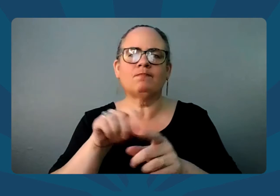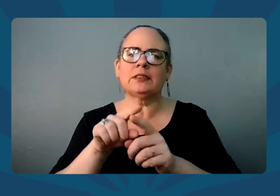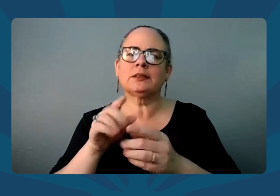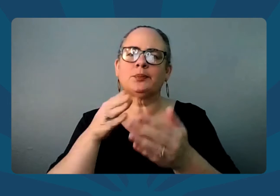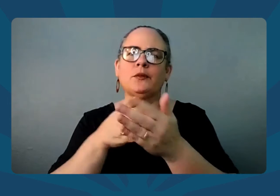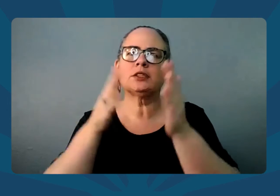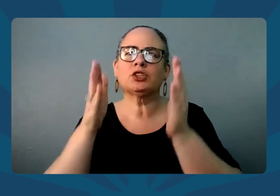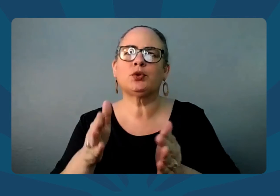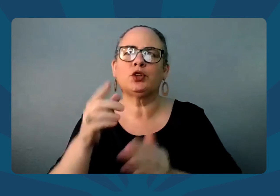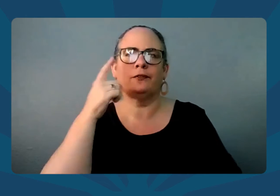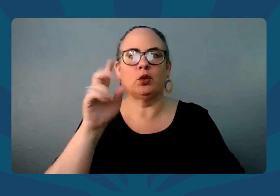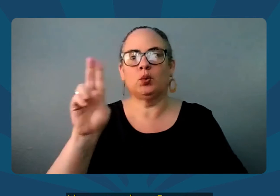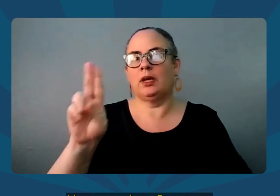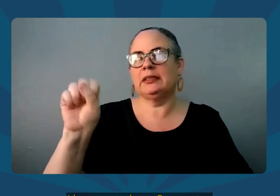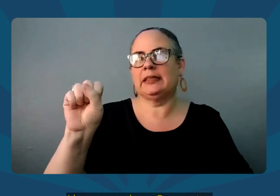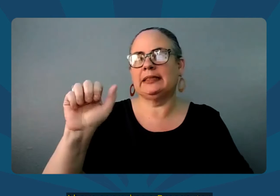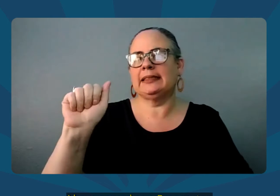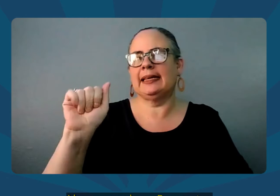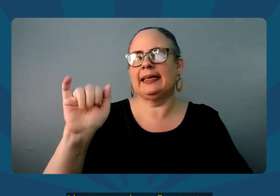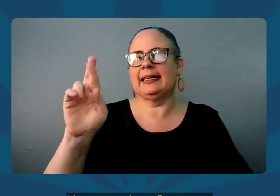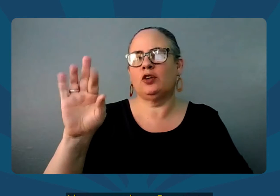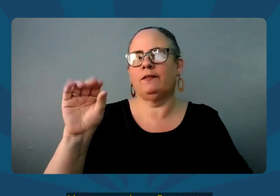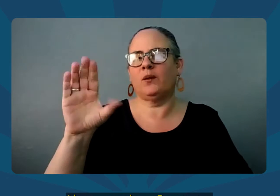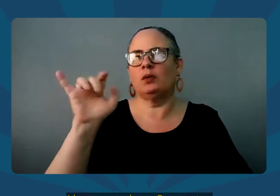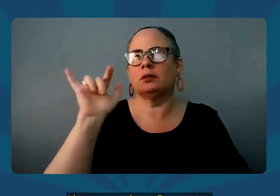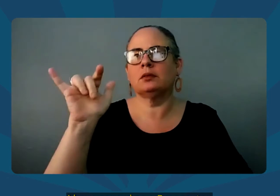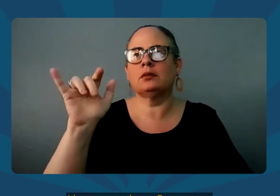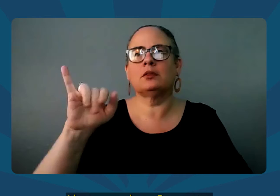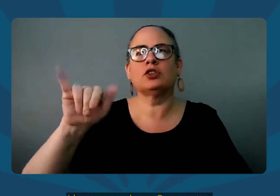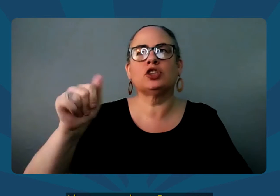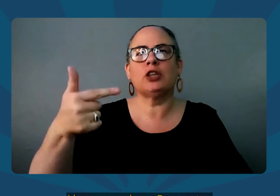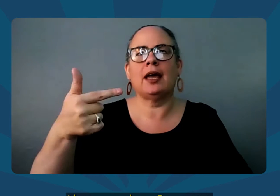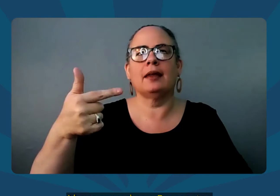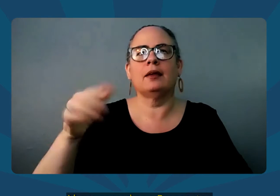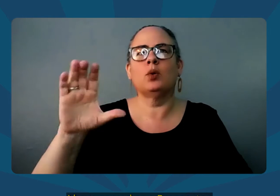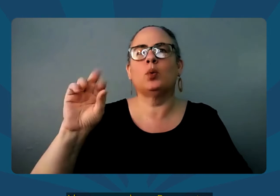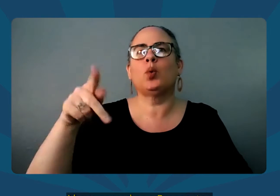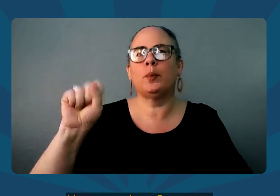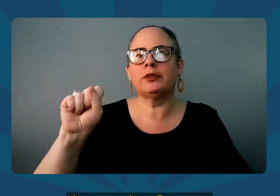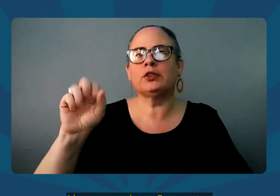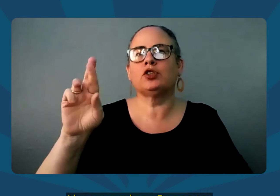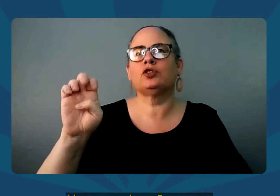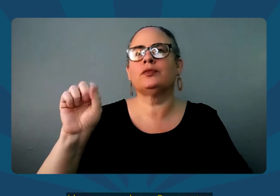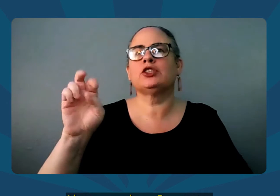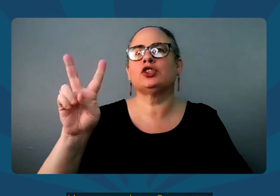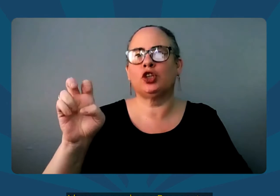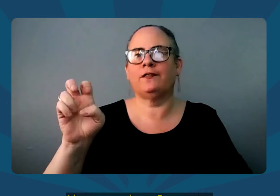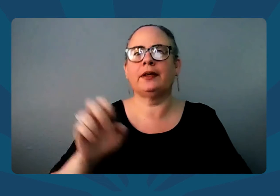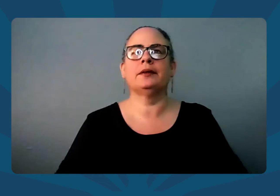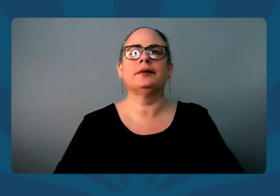For more than a decade, I have served as a prosecutor in the United States Air